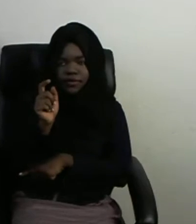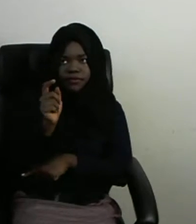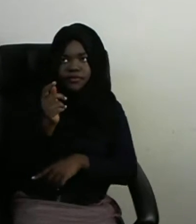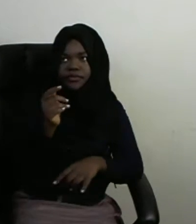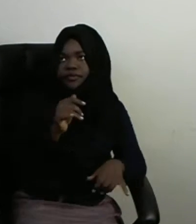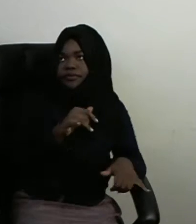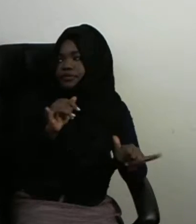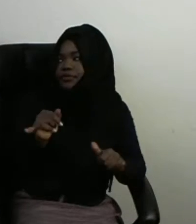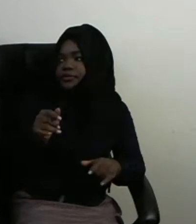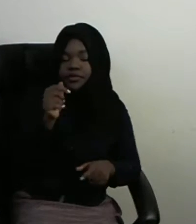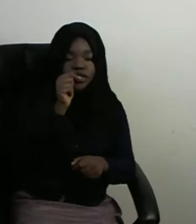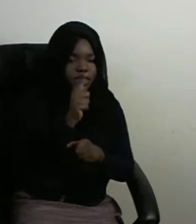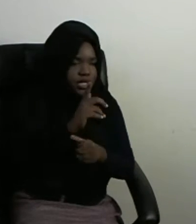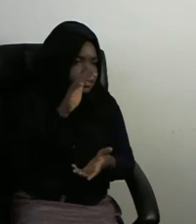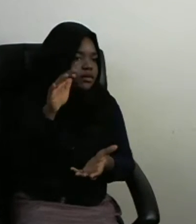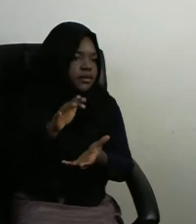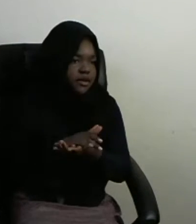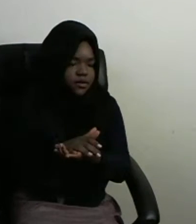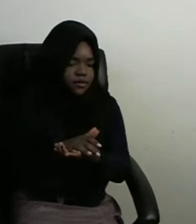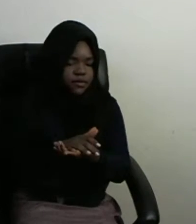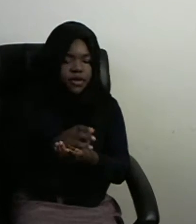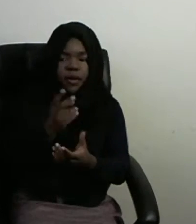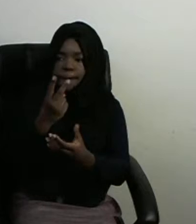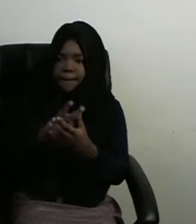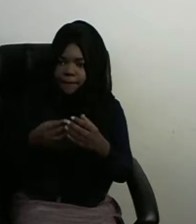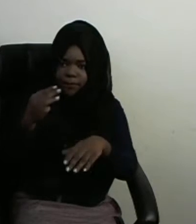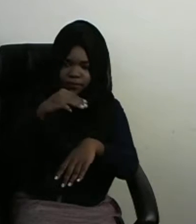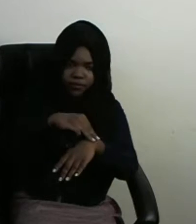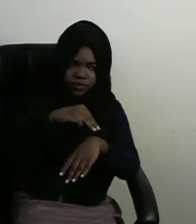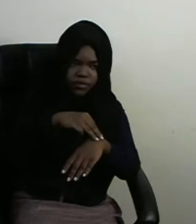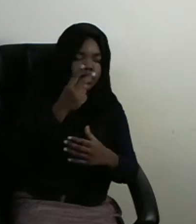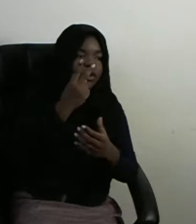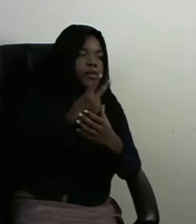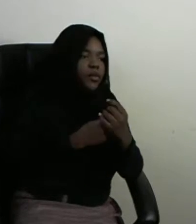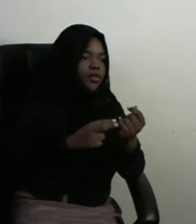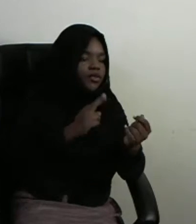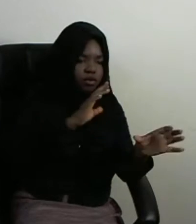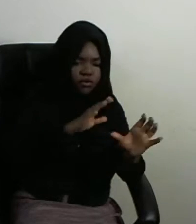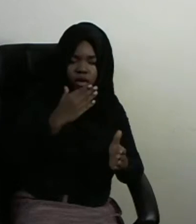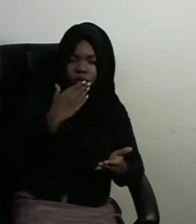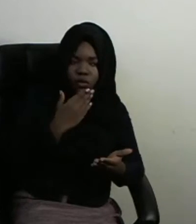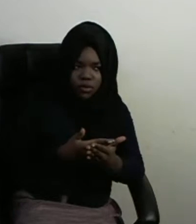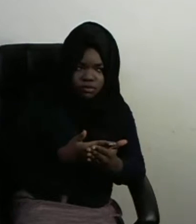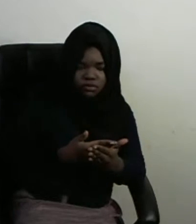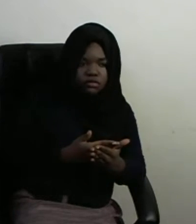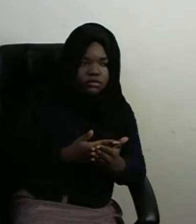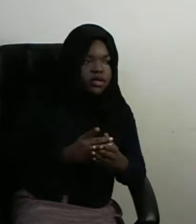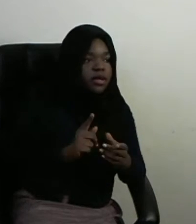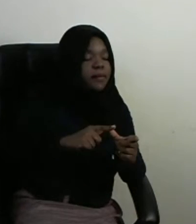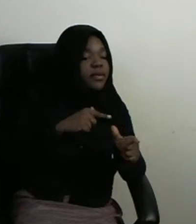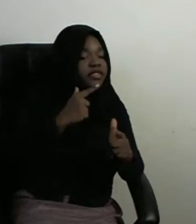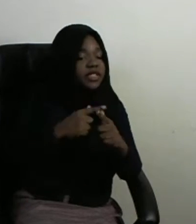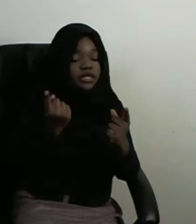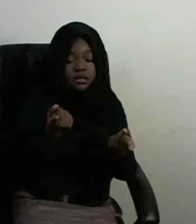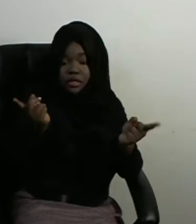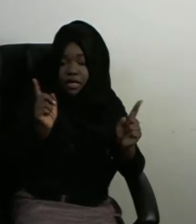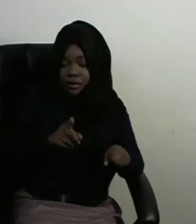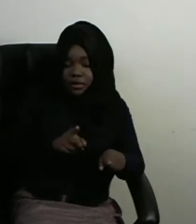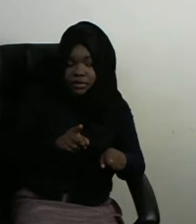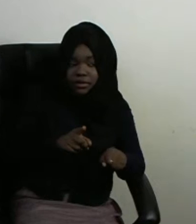Like a sister is married, and both of them are Muslims, and both of them are doing well. But then something